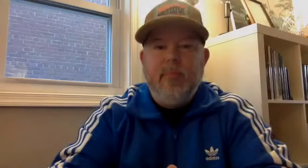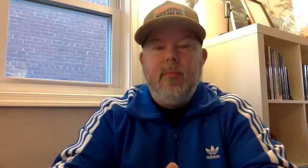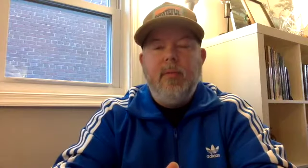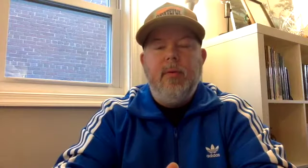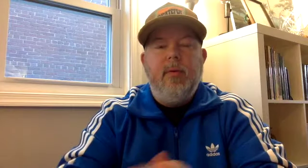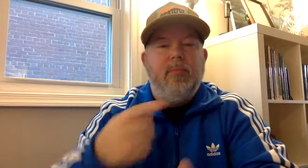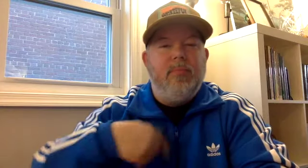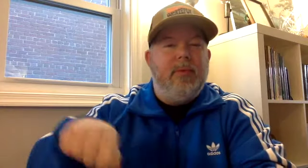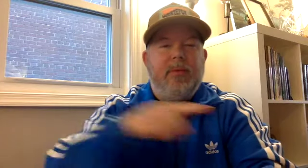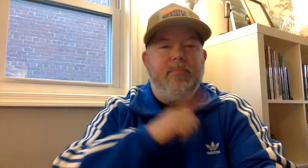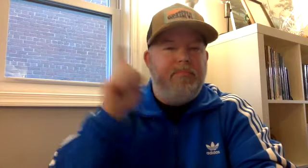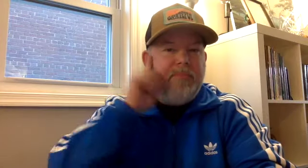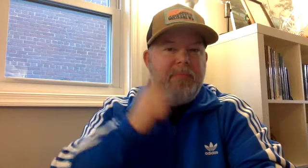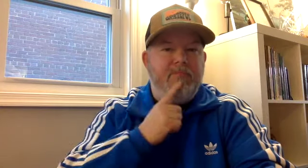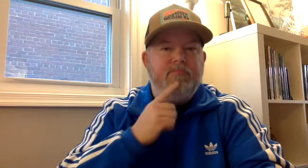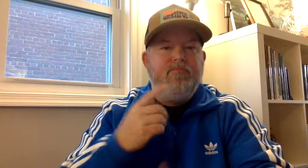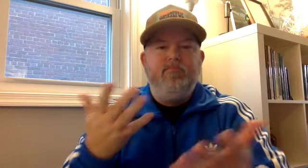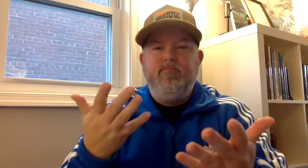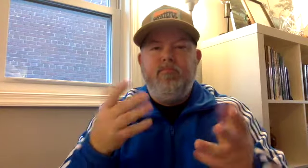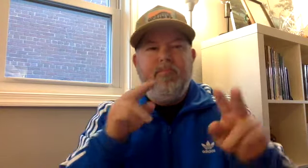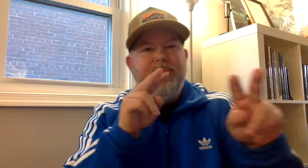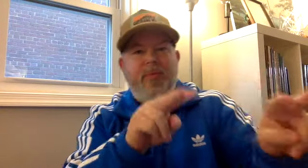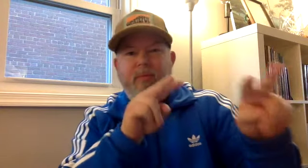stop our committee from doing that on this or any other matter.